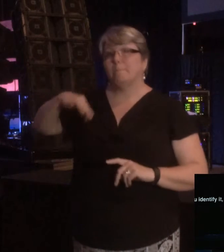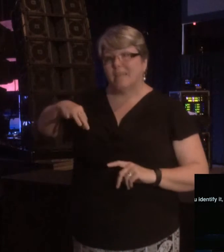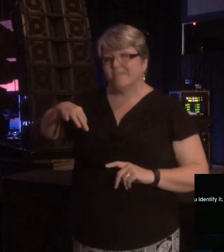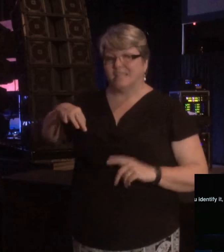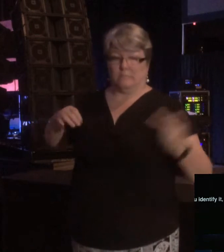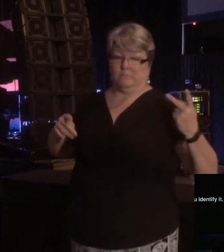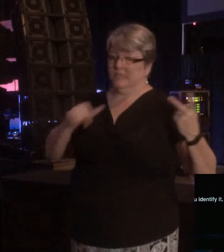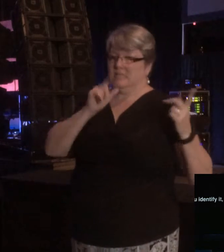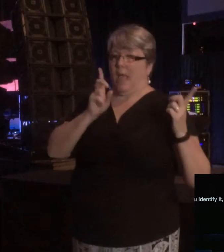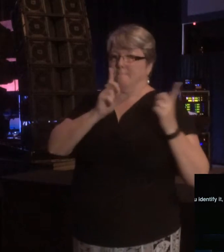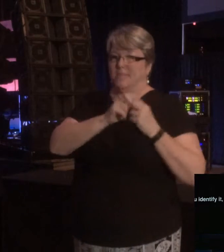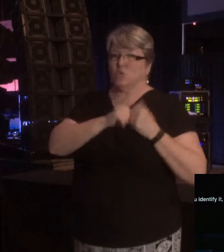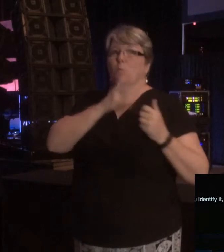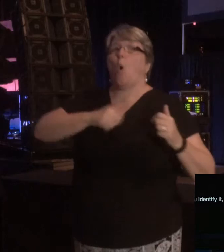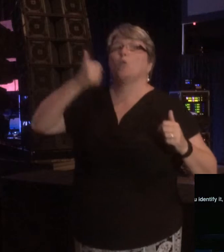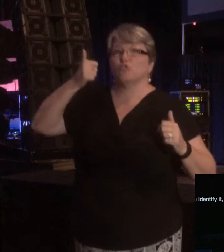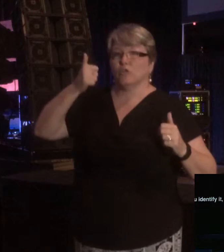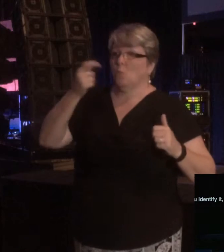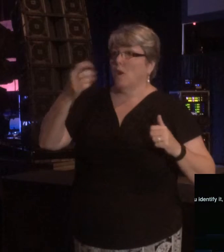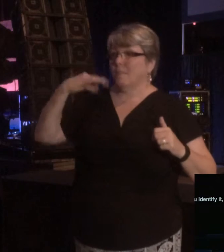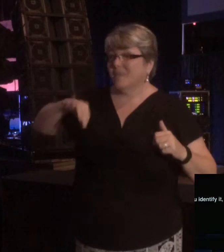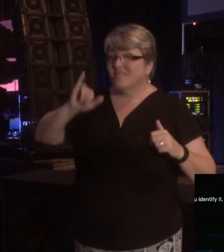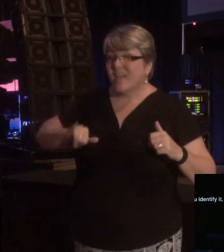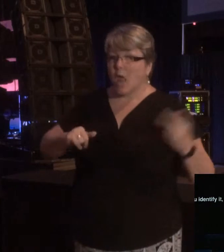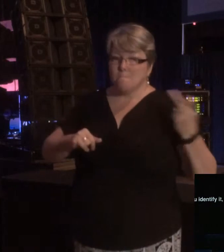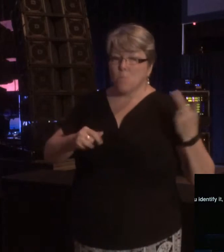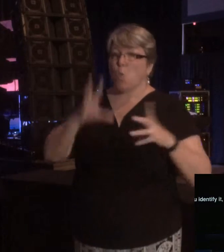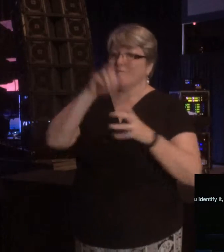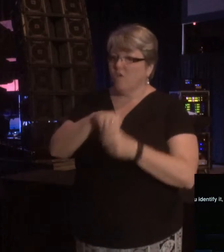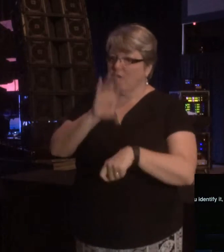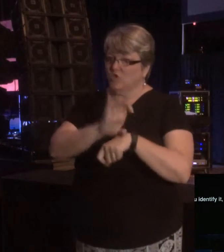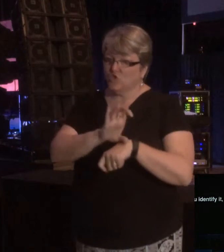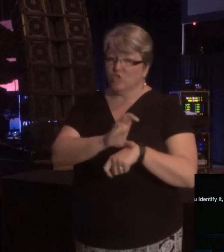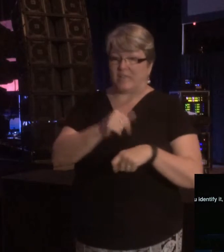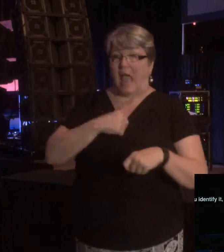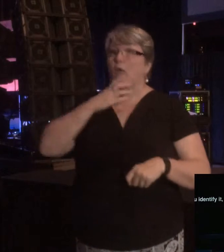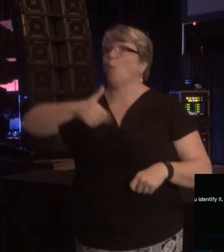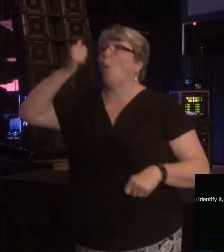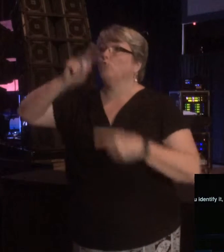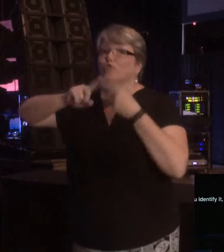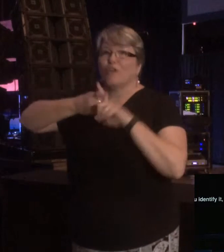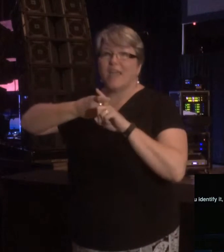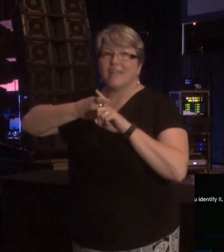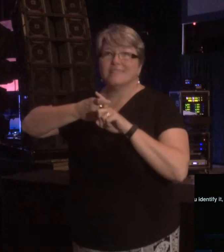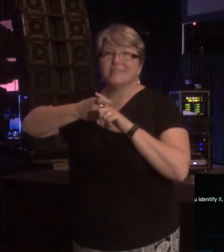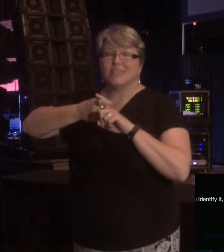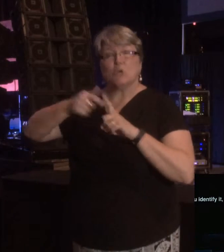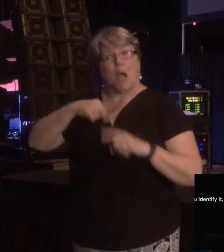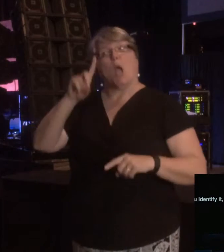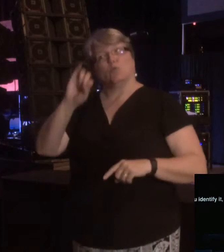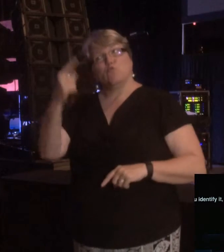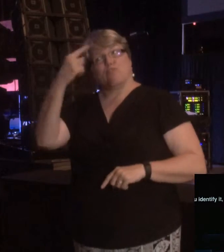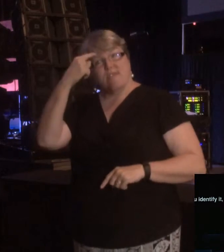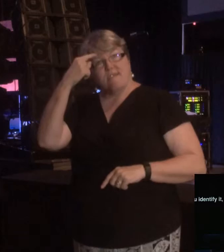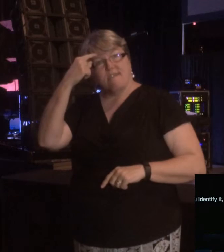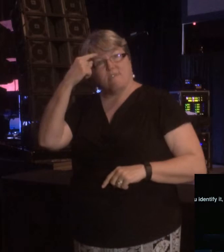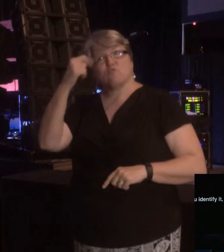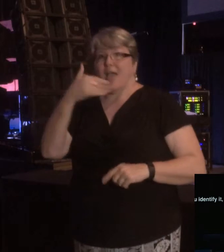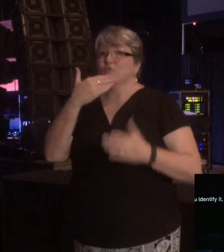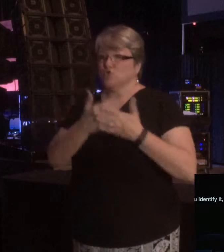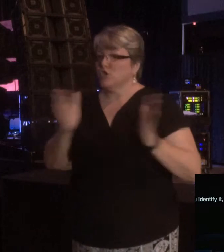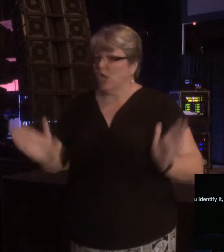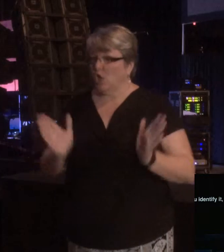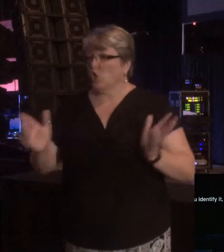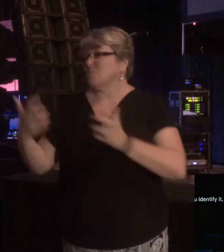be that hard on yourself. And that's your ability to go, okay, there's a part of me that I know is a twisted